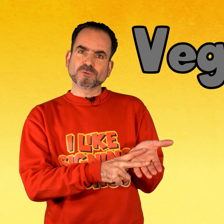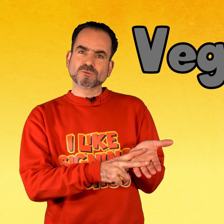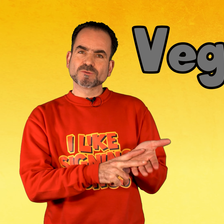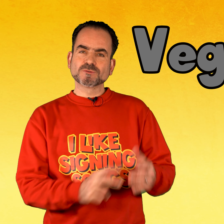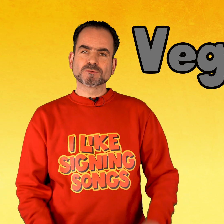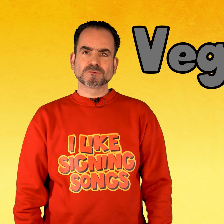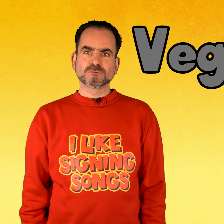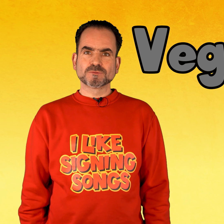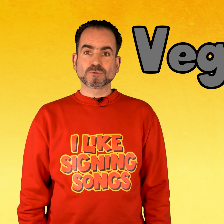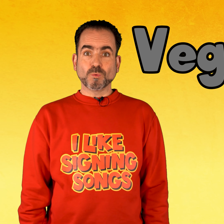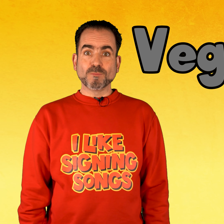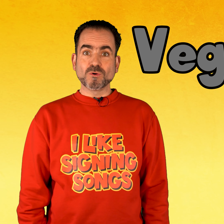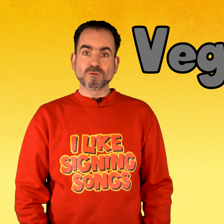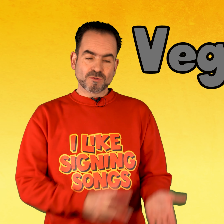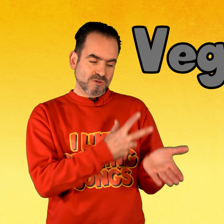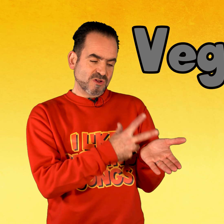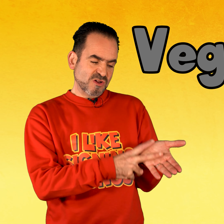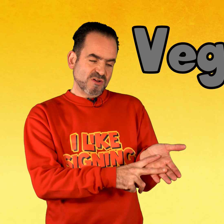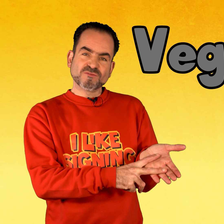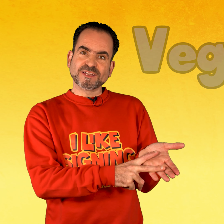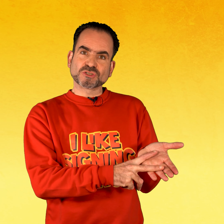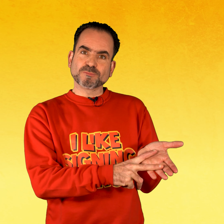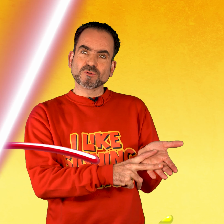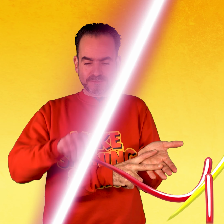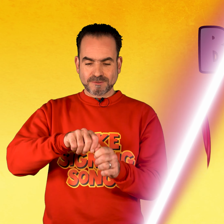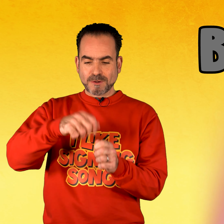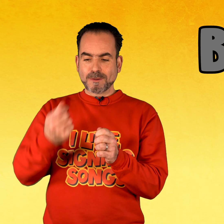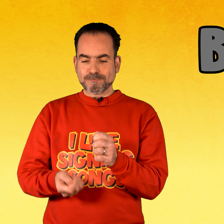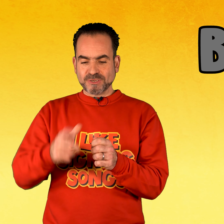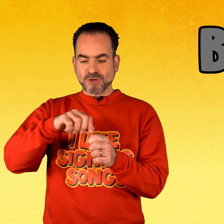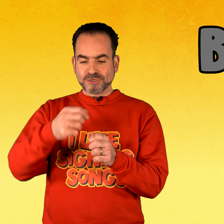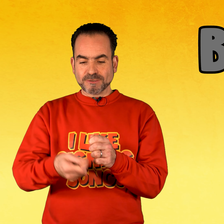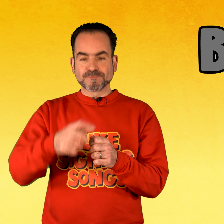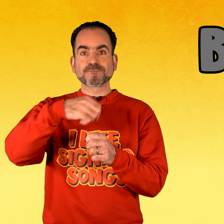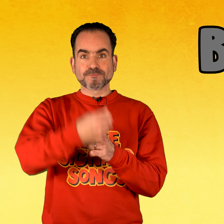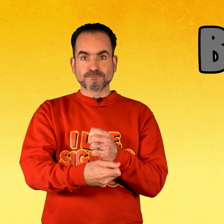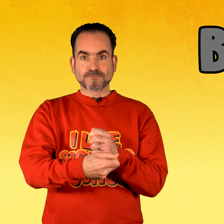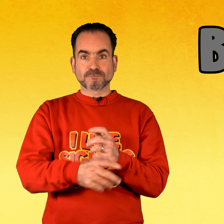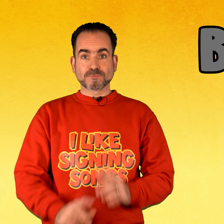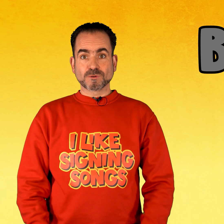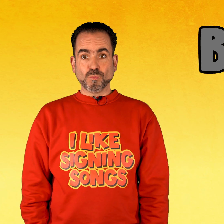Vegetable. One more, vegetable. Banana. One